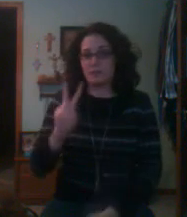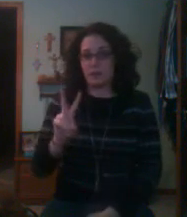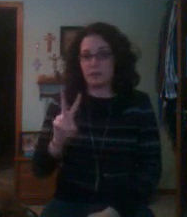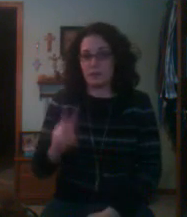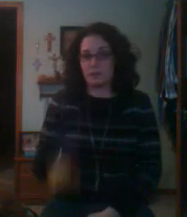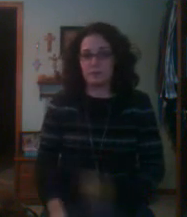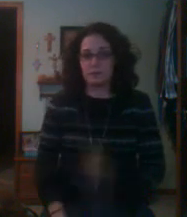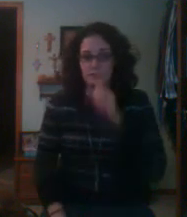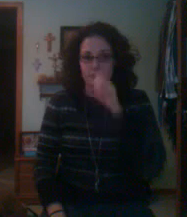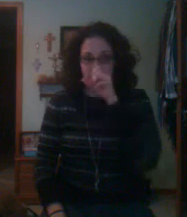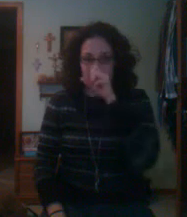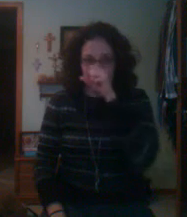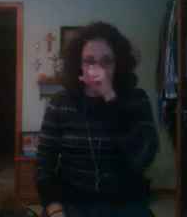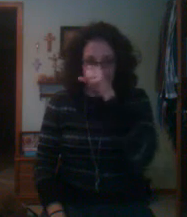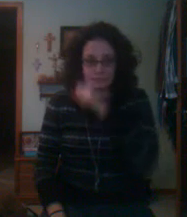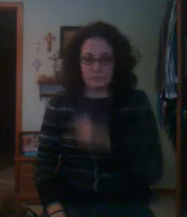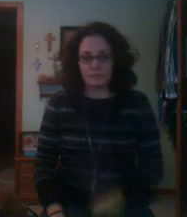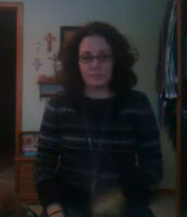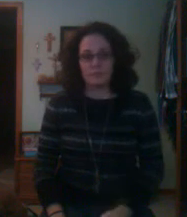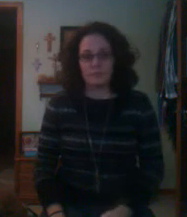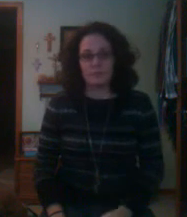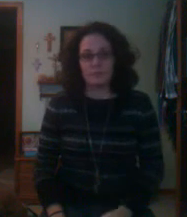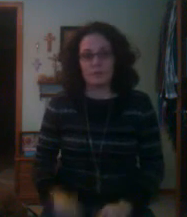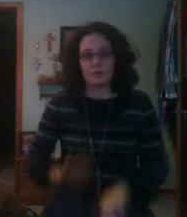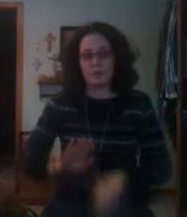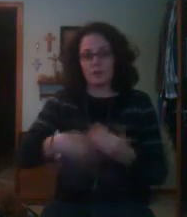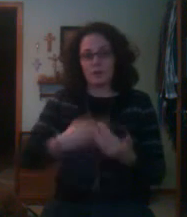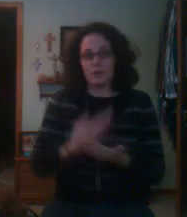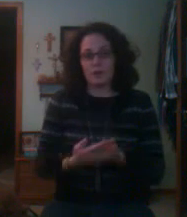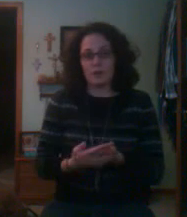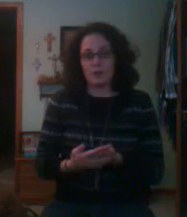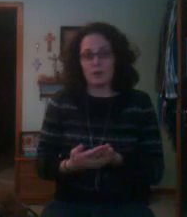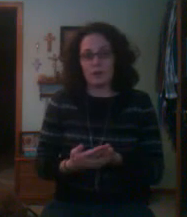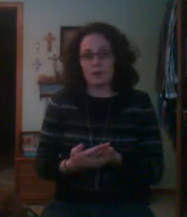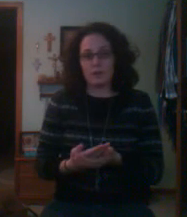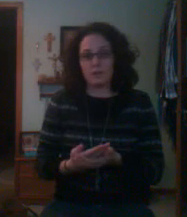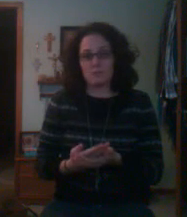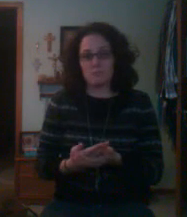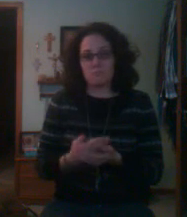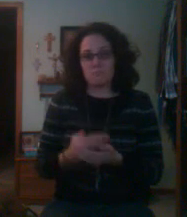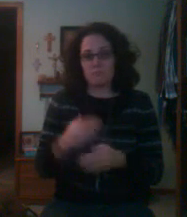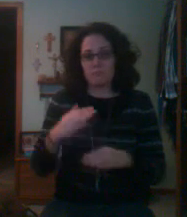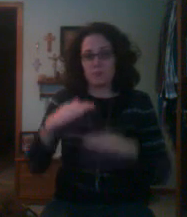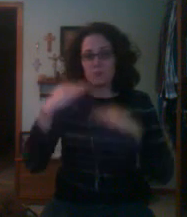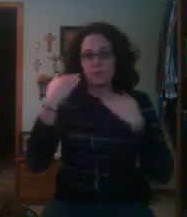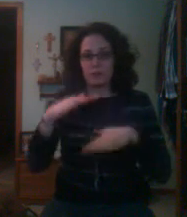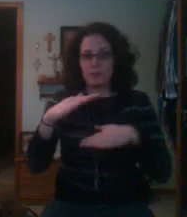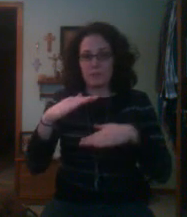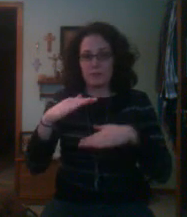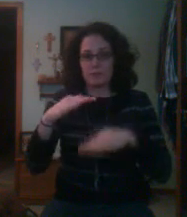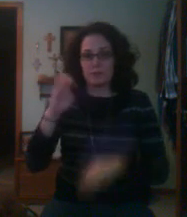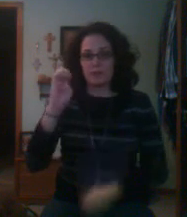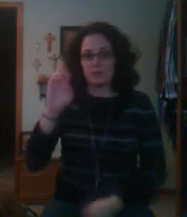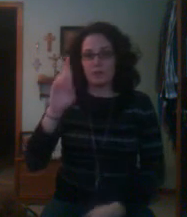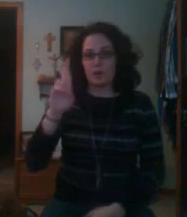Okay, and all of those consistencies are going to help us limit error, right? So we're going to have multiple plants. We're going to measure them